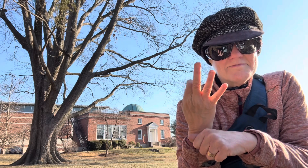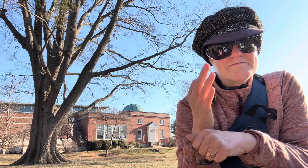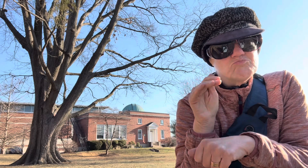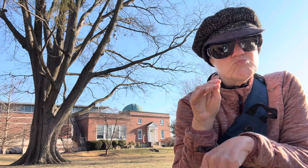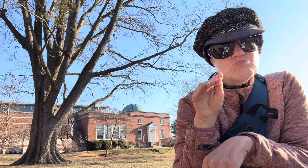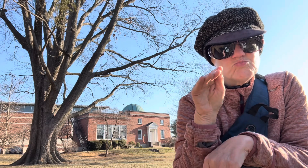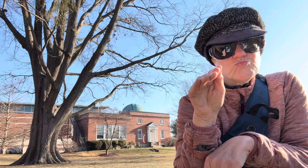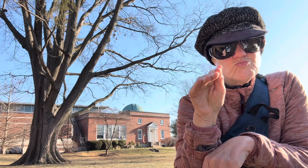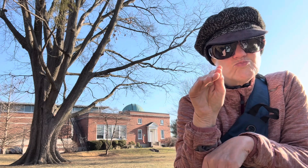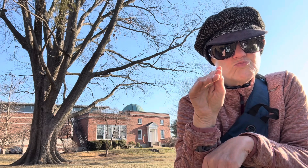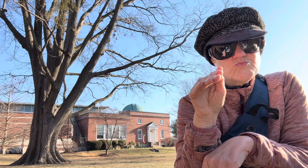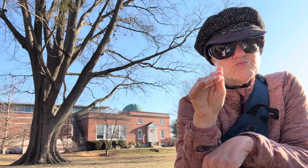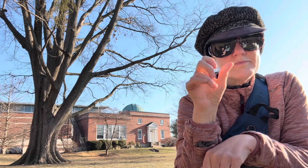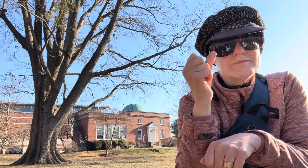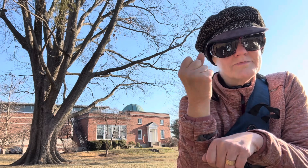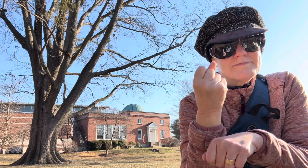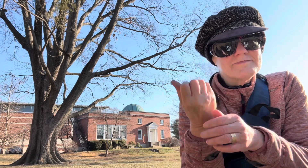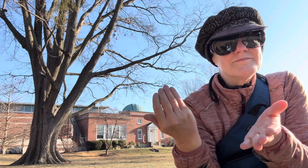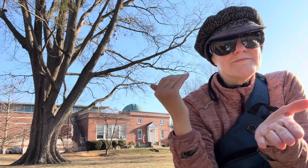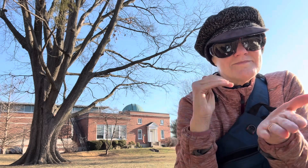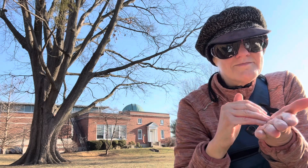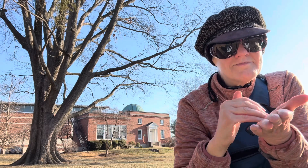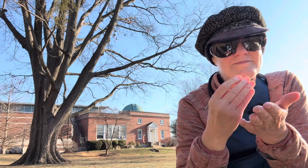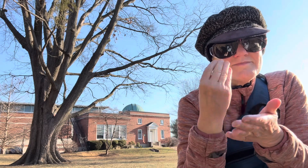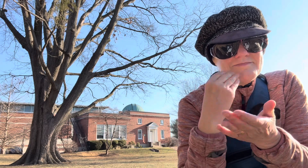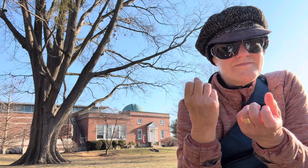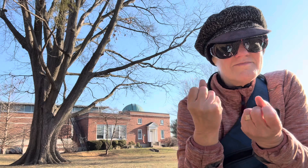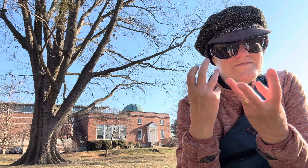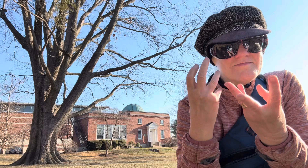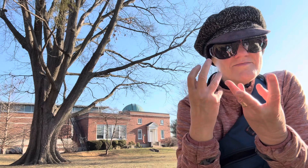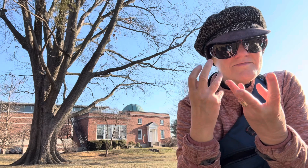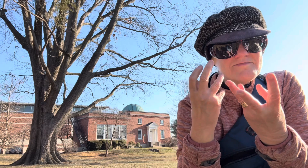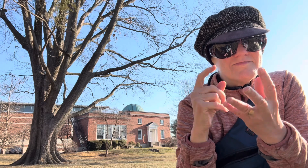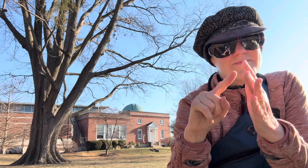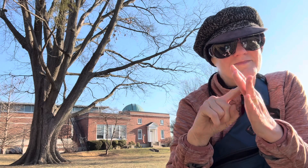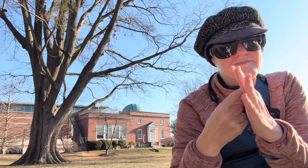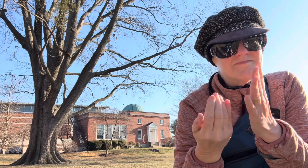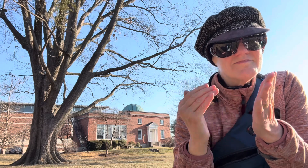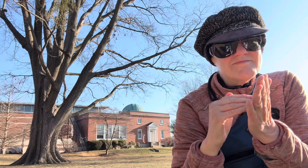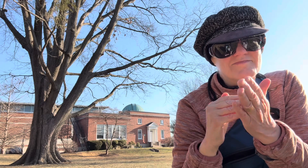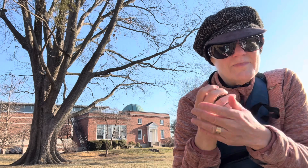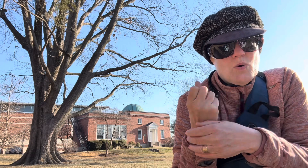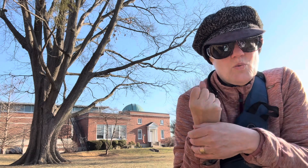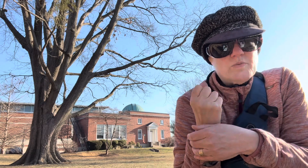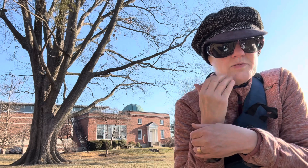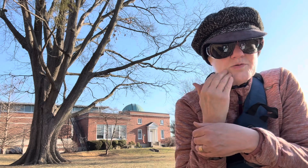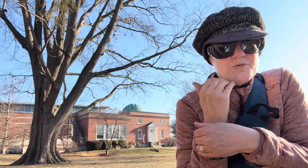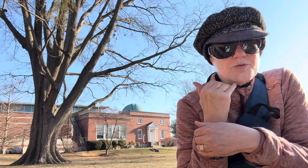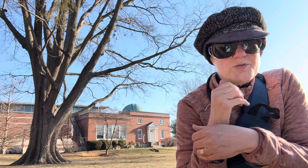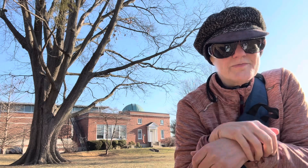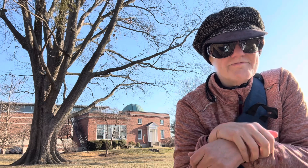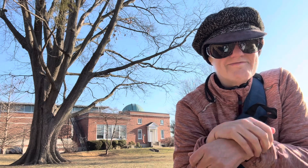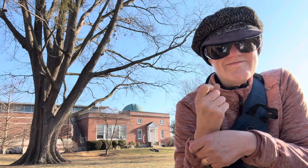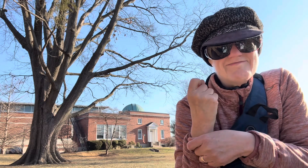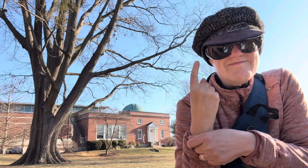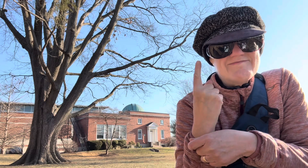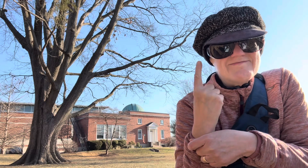sugar. And Wednesday, Thursday, and Friday, he's back to a normal blood sugar. But if we cheat again on Saturday, that